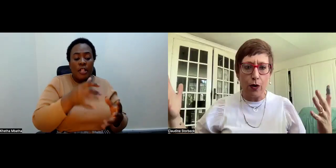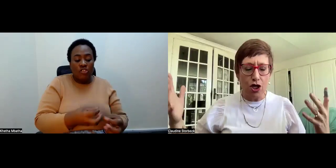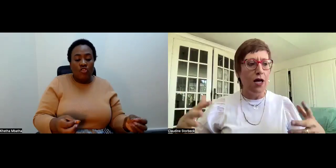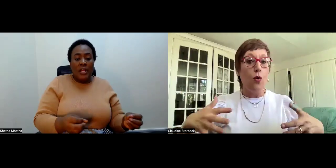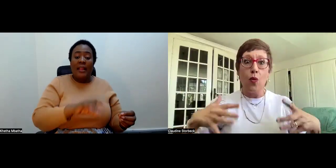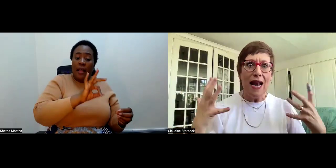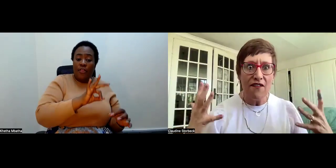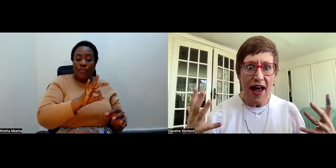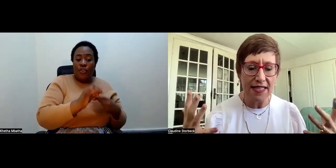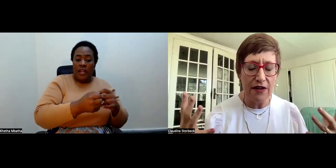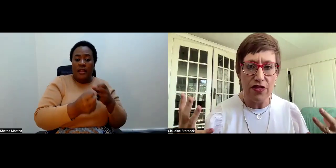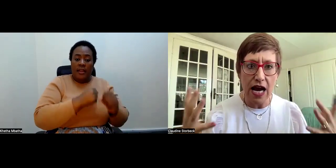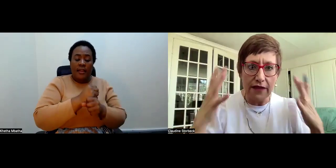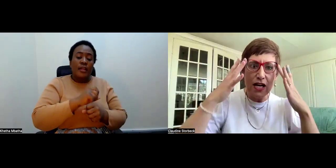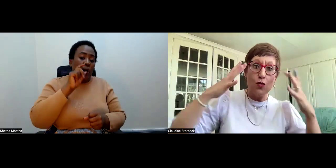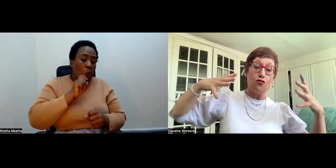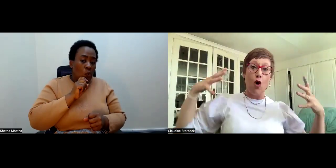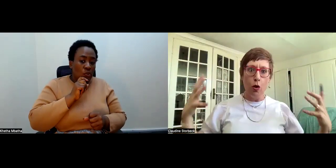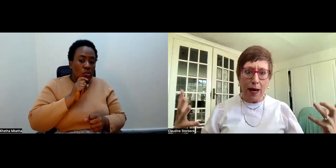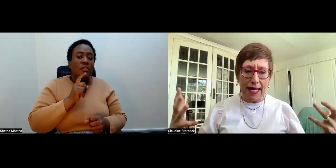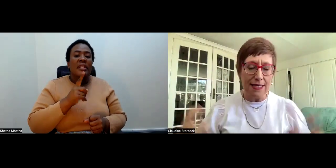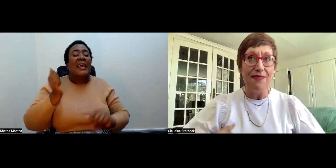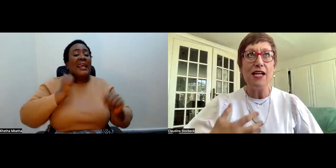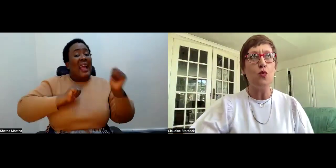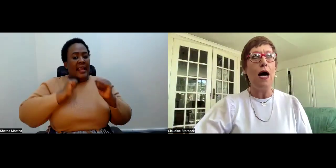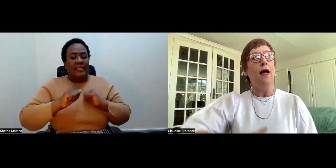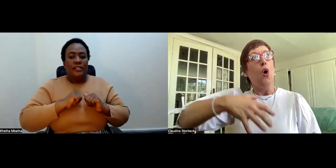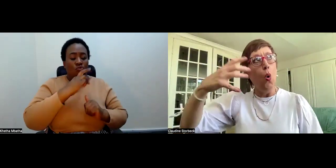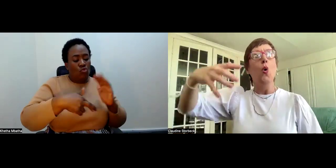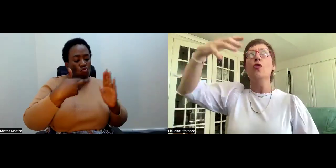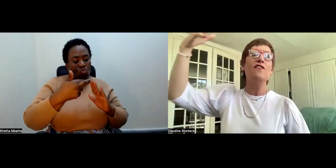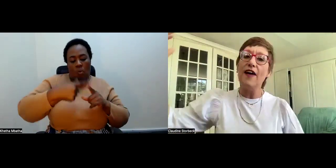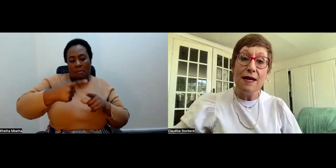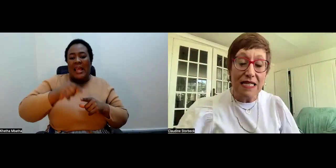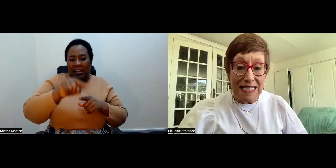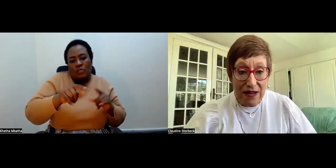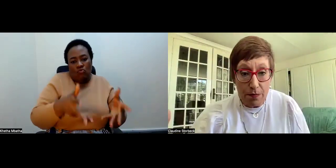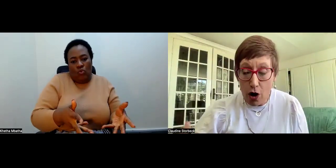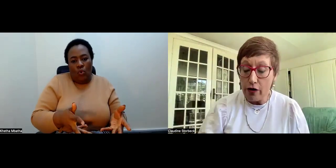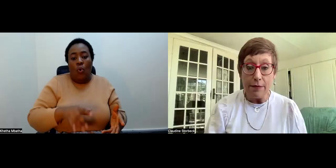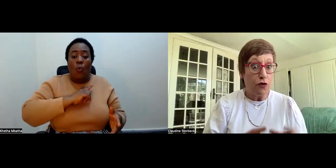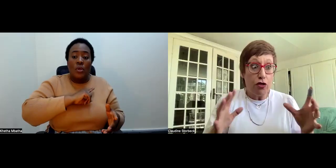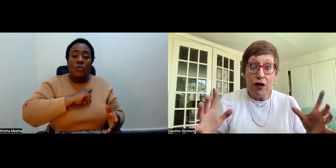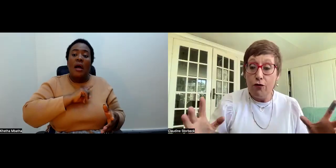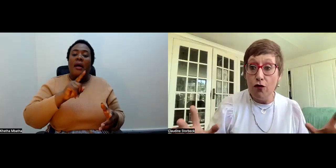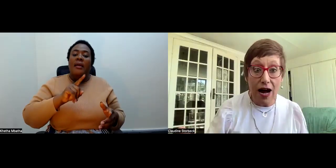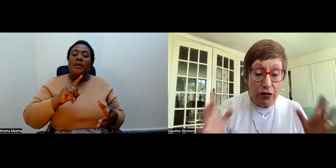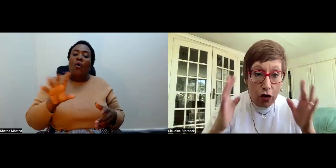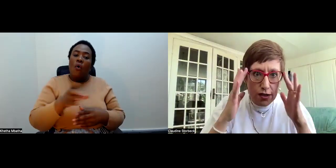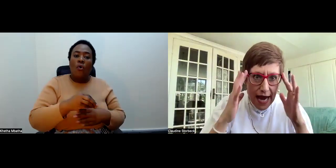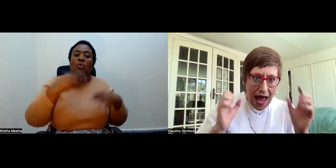fantastic language, we love acting everything out. That is what role play is. And that's why all the famous TV programs for 3,